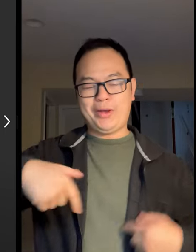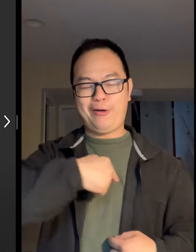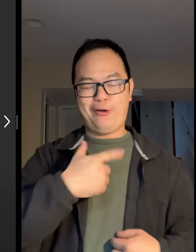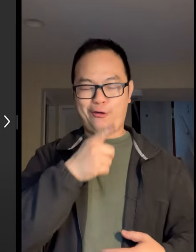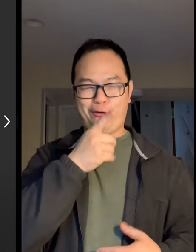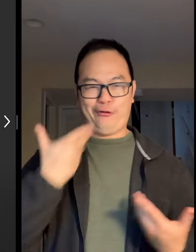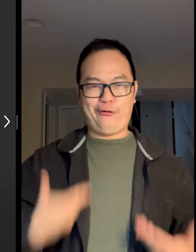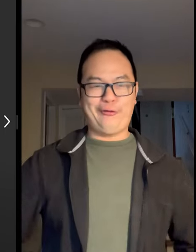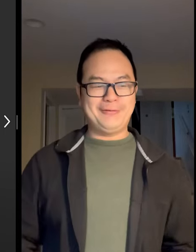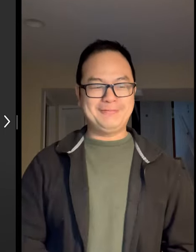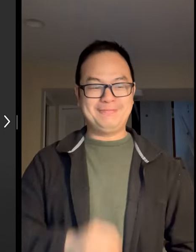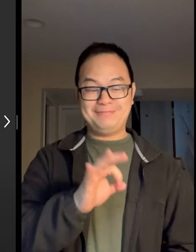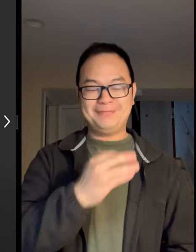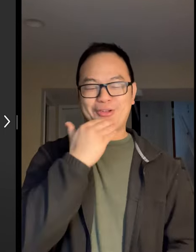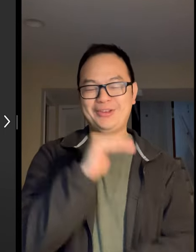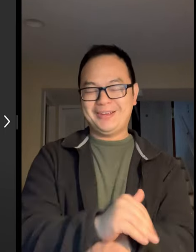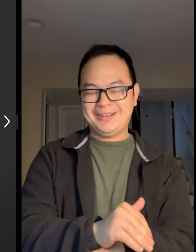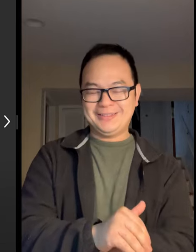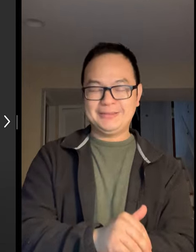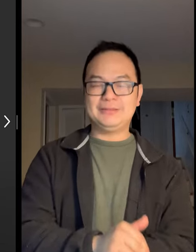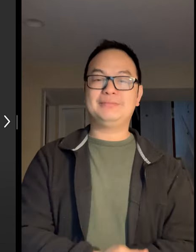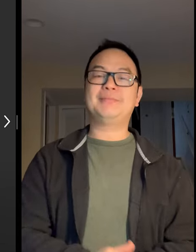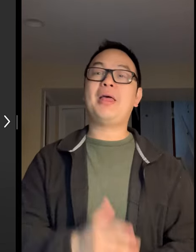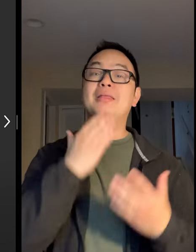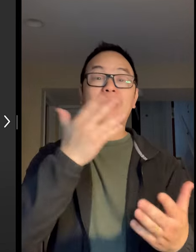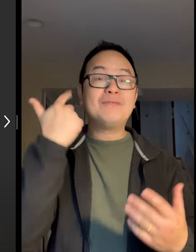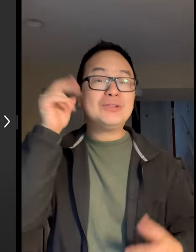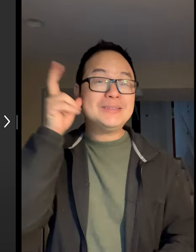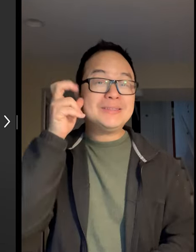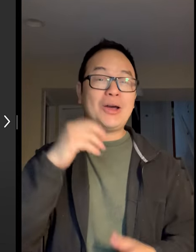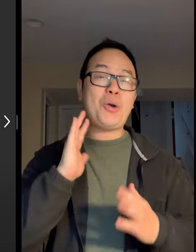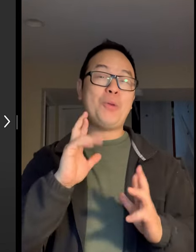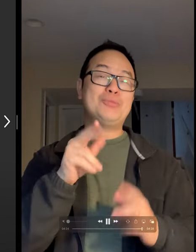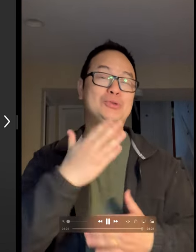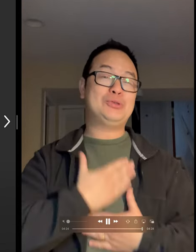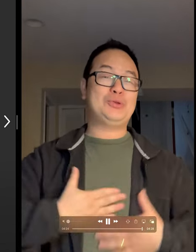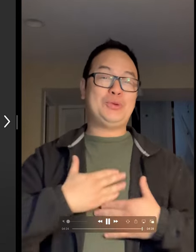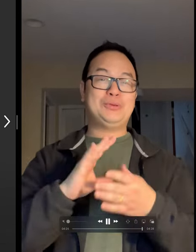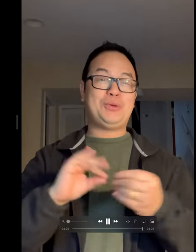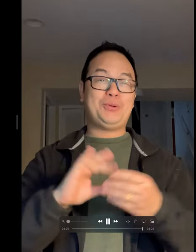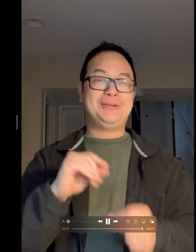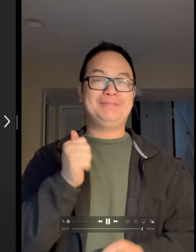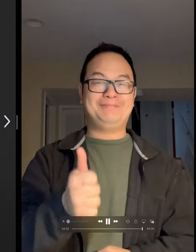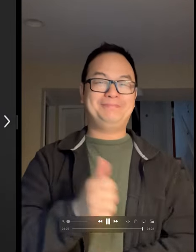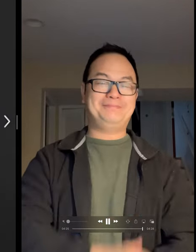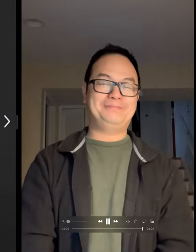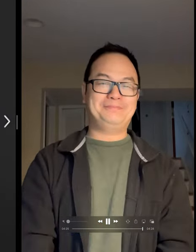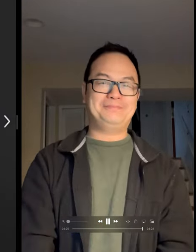Thank you so much for listening. I hope you enjoyed the story. you. Thank you so you.